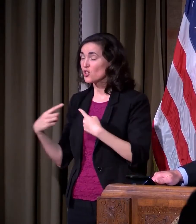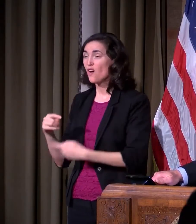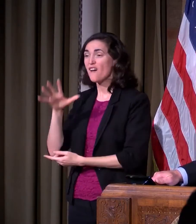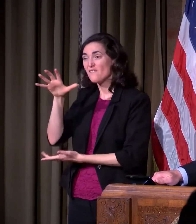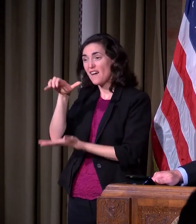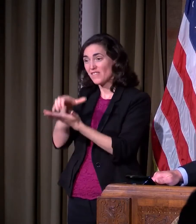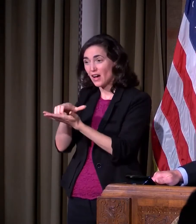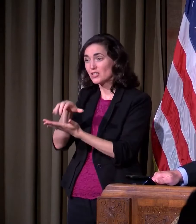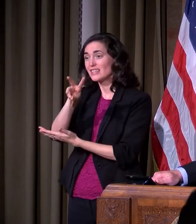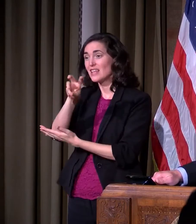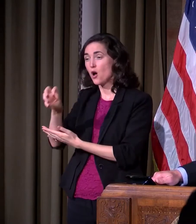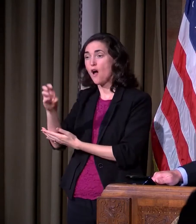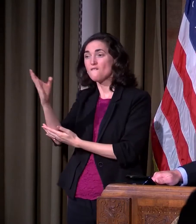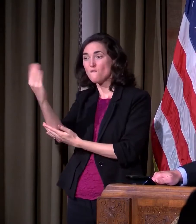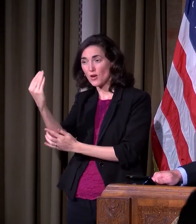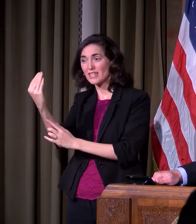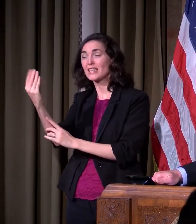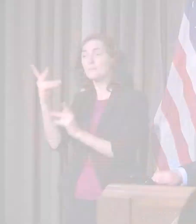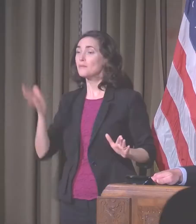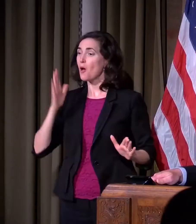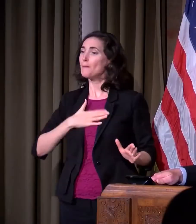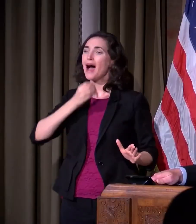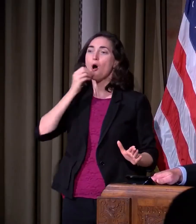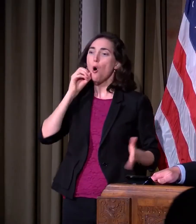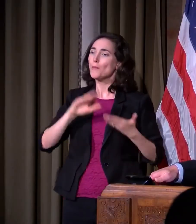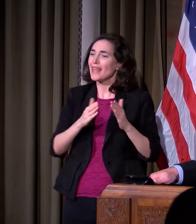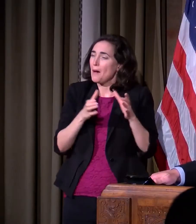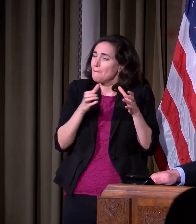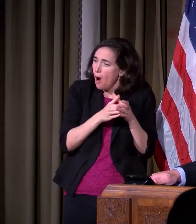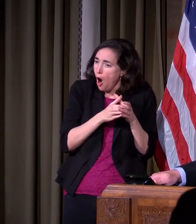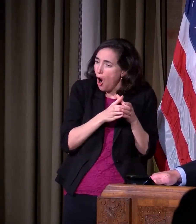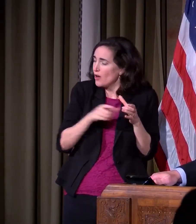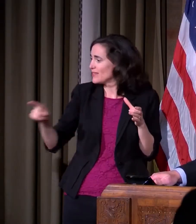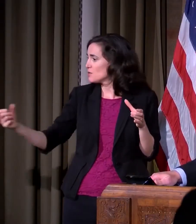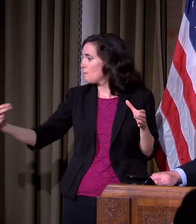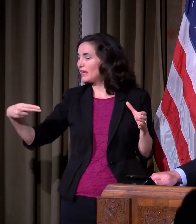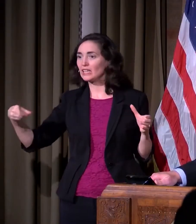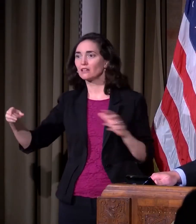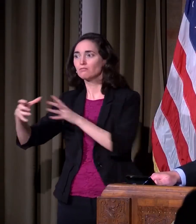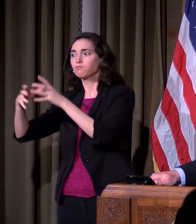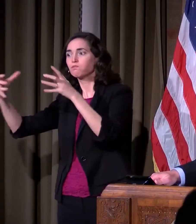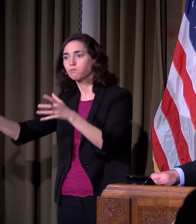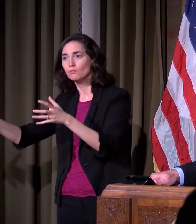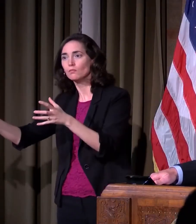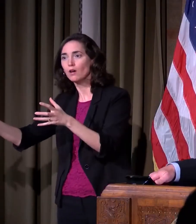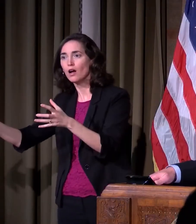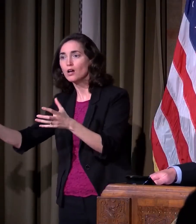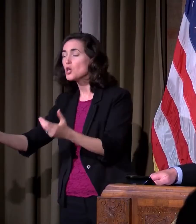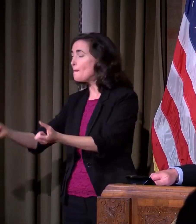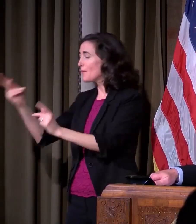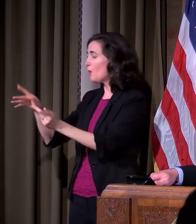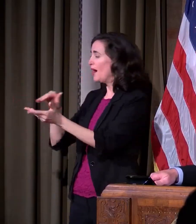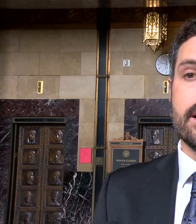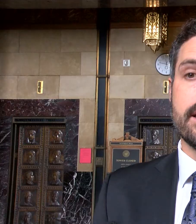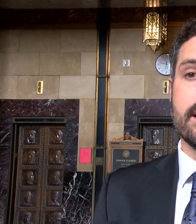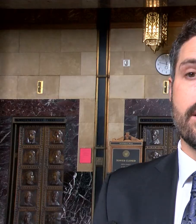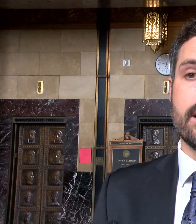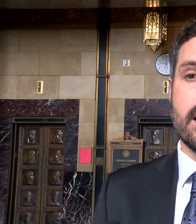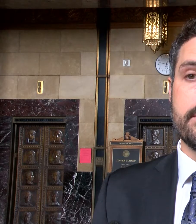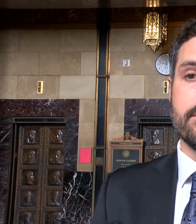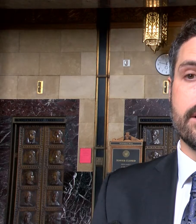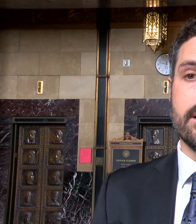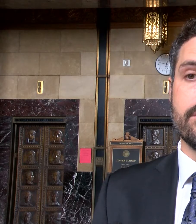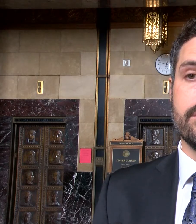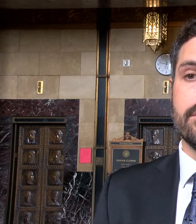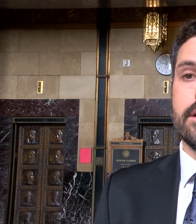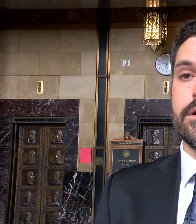5,614 Louisianans are dead from this disease. How many more does it require to get people's attention and to take this seriously? Trying to get our